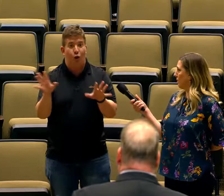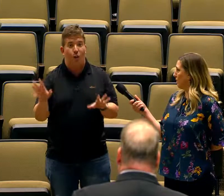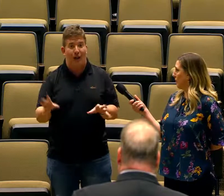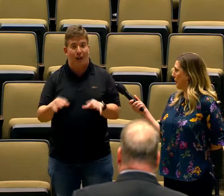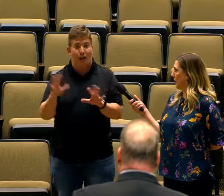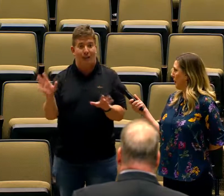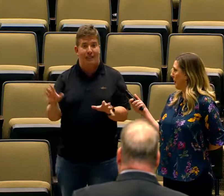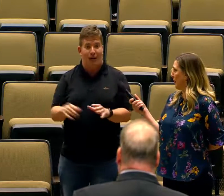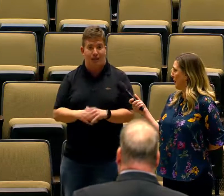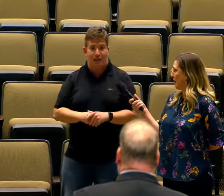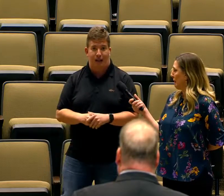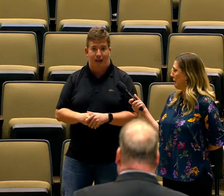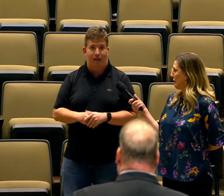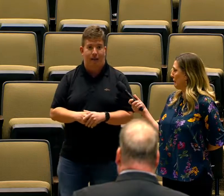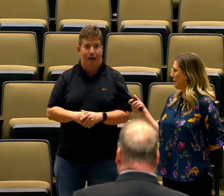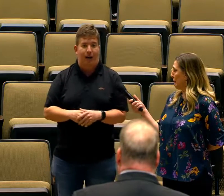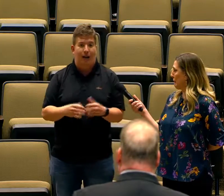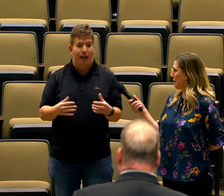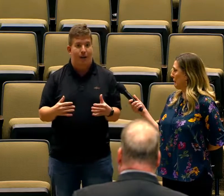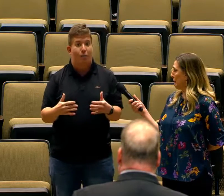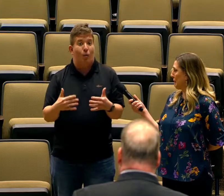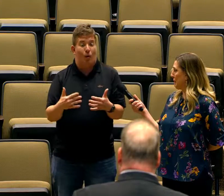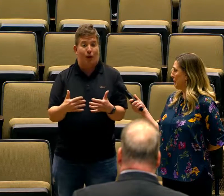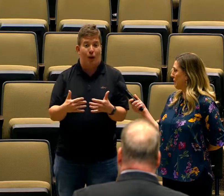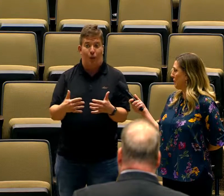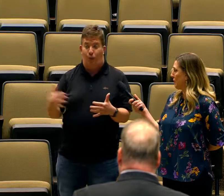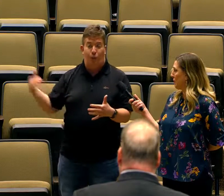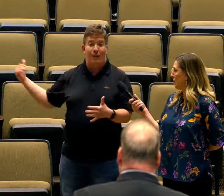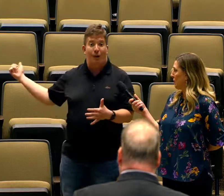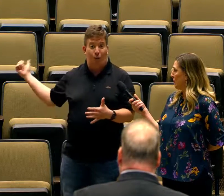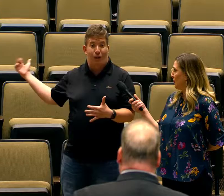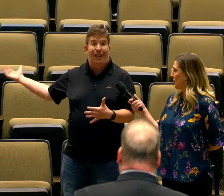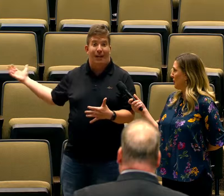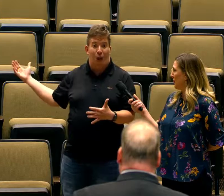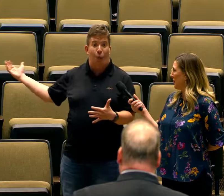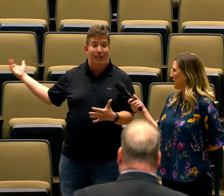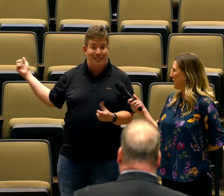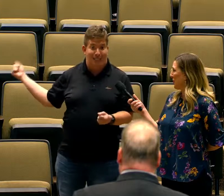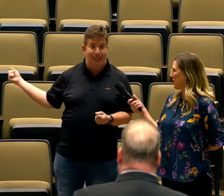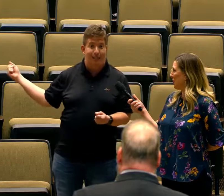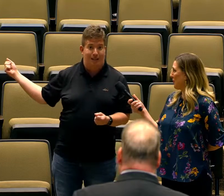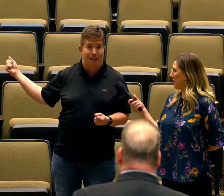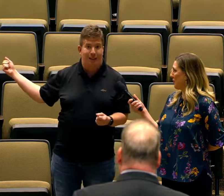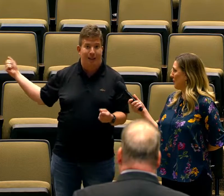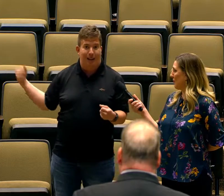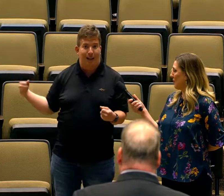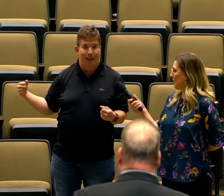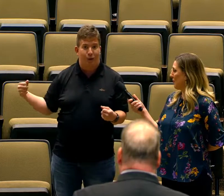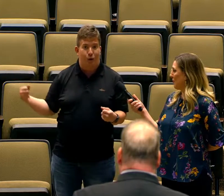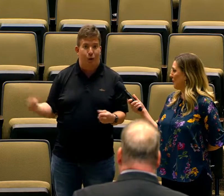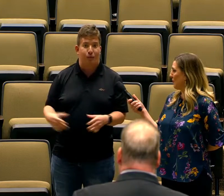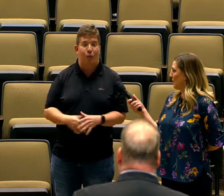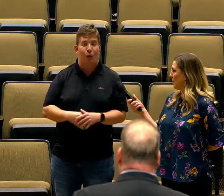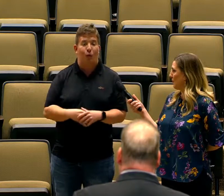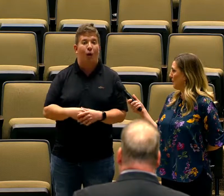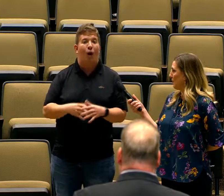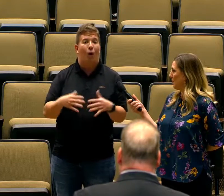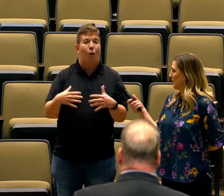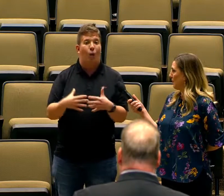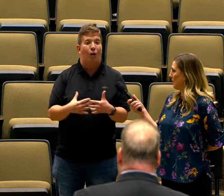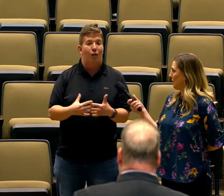the control panel and the sound and stuff, mm-hmm. We're taking away seats in the room.